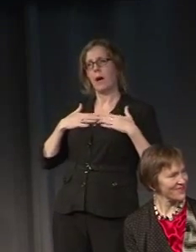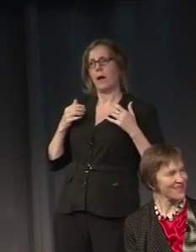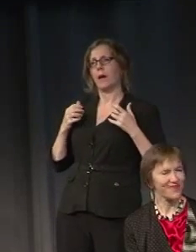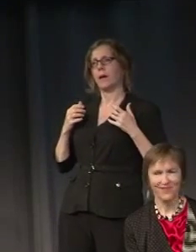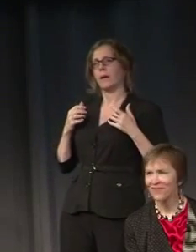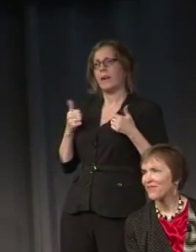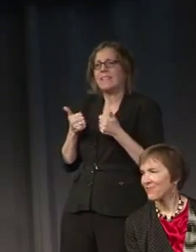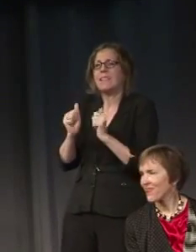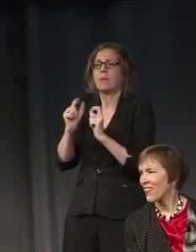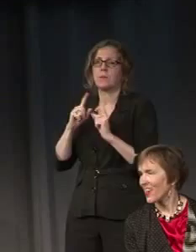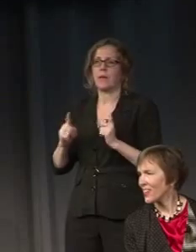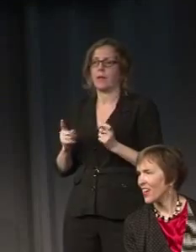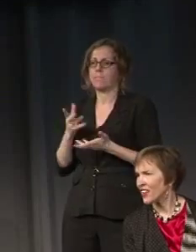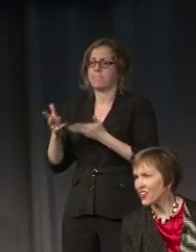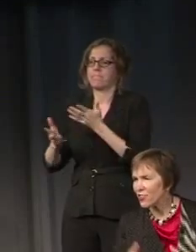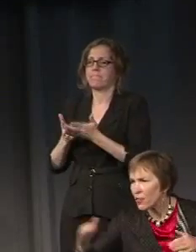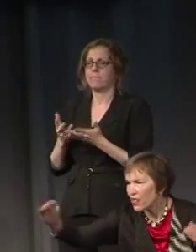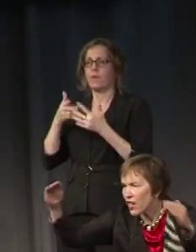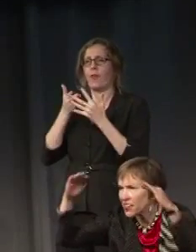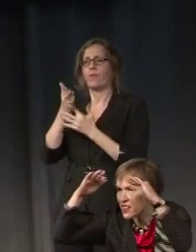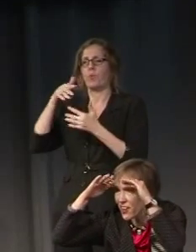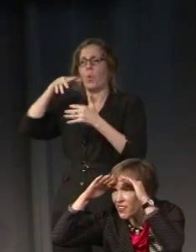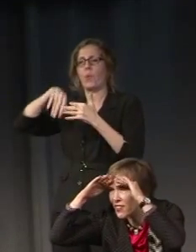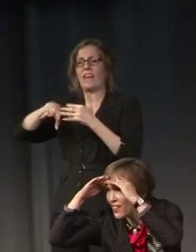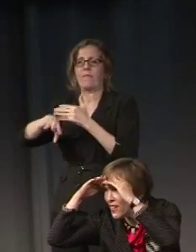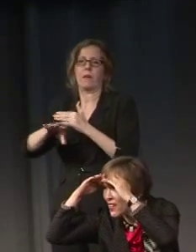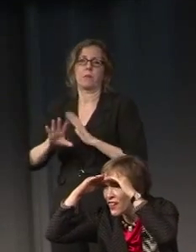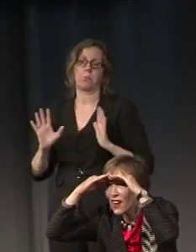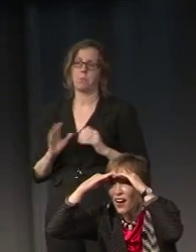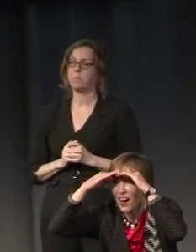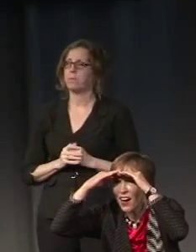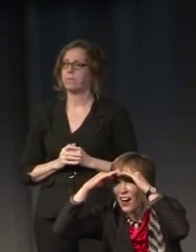that. Thank you. Okay, so